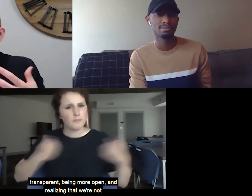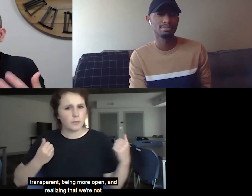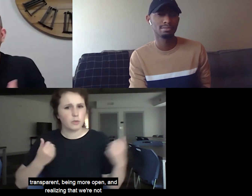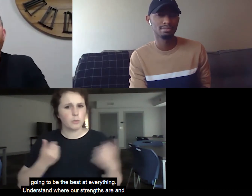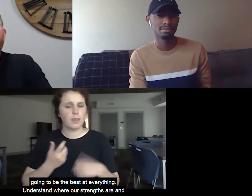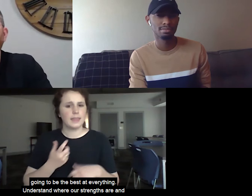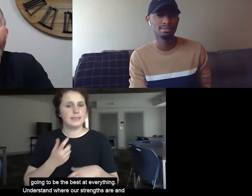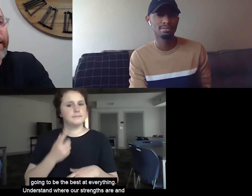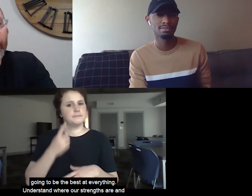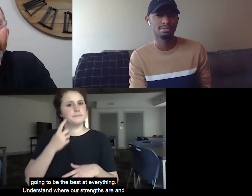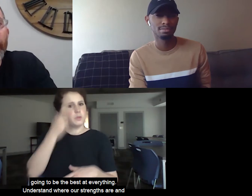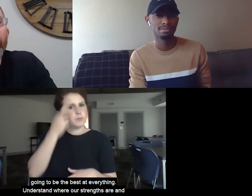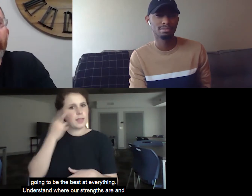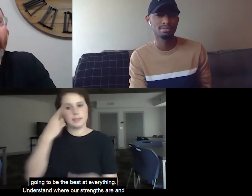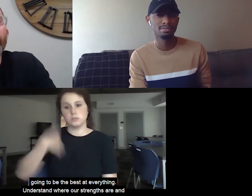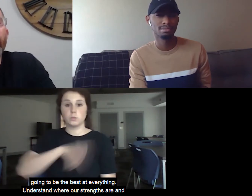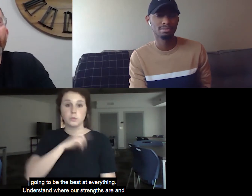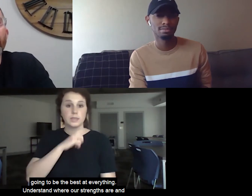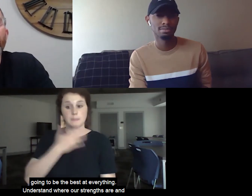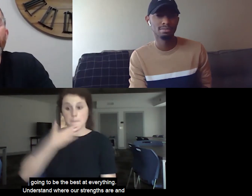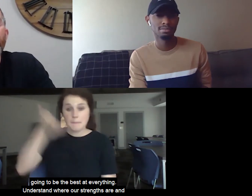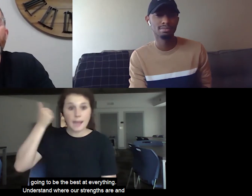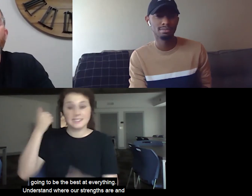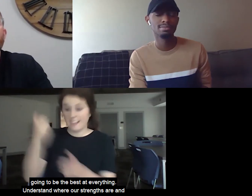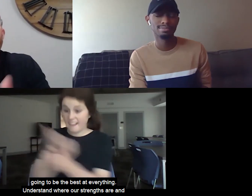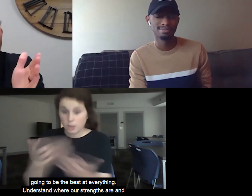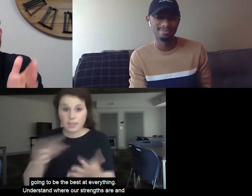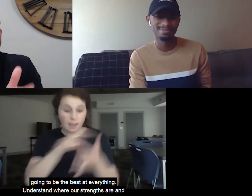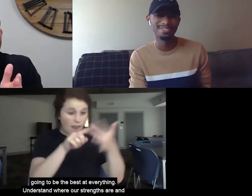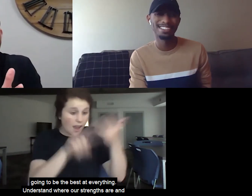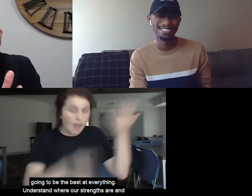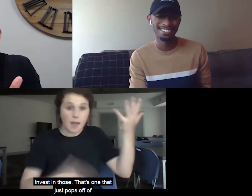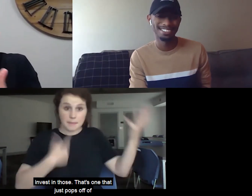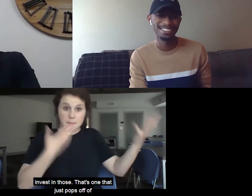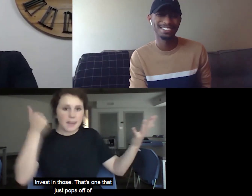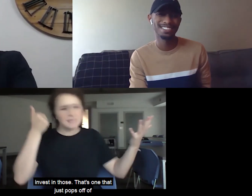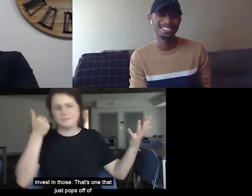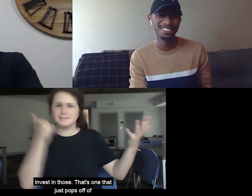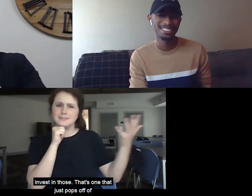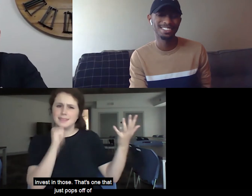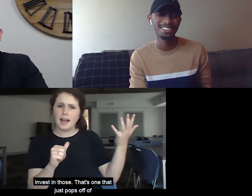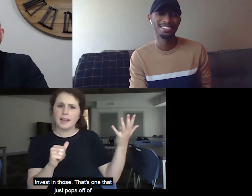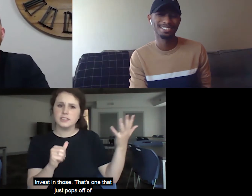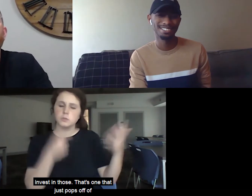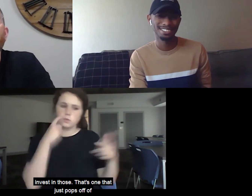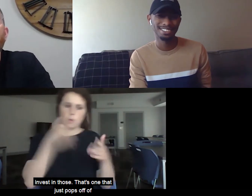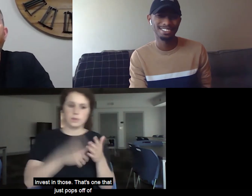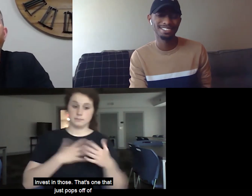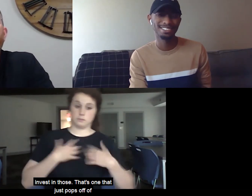is that we're not going to be the best at everything. Understand where our strengths are and invest in